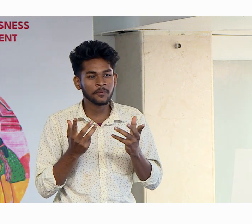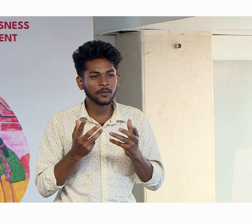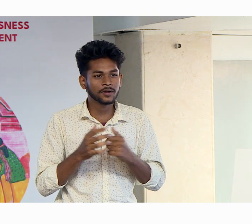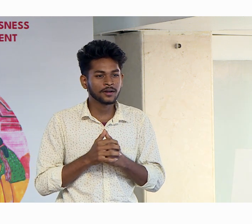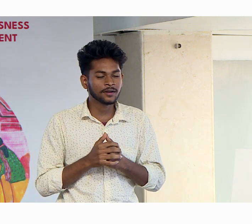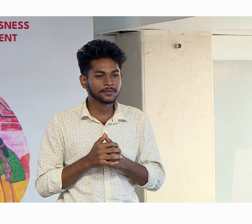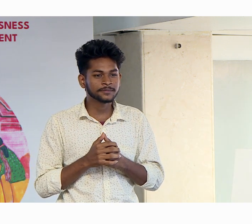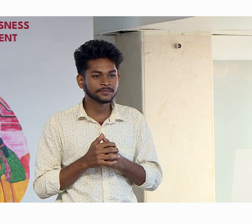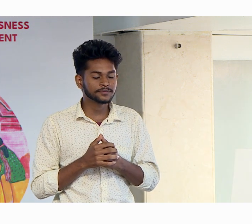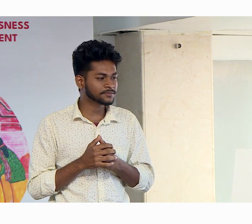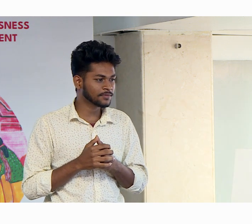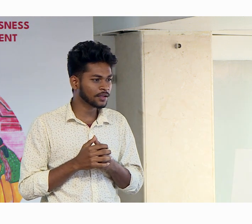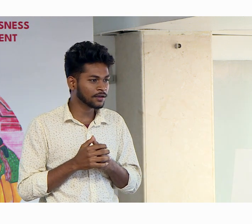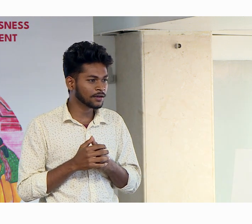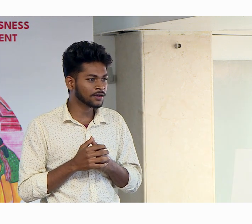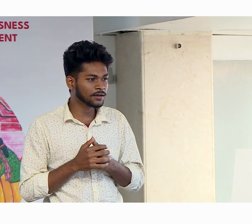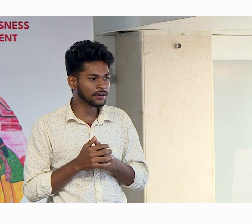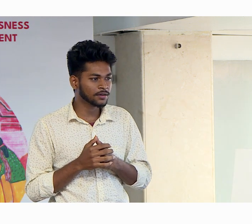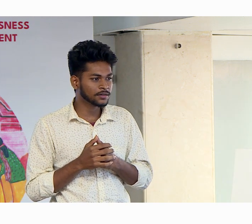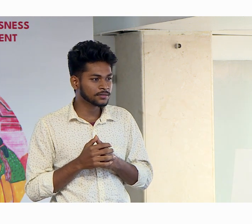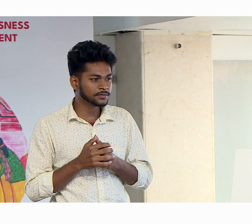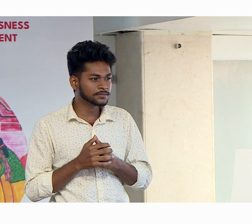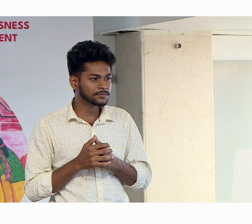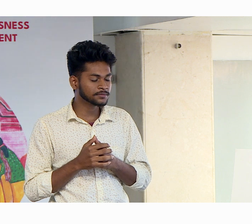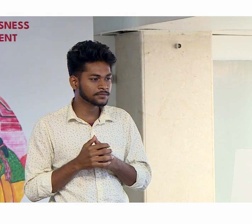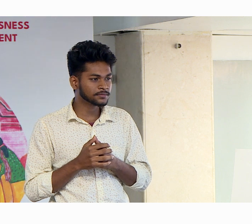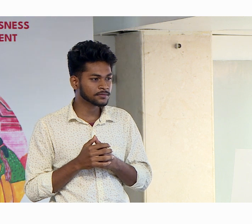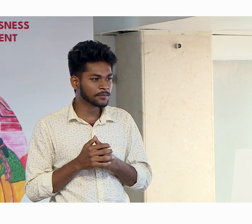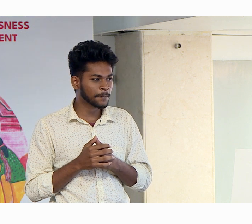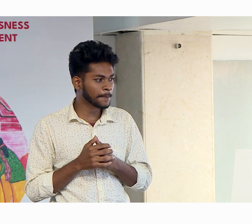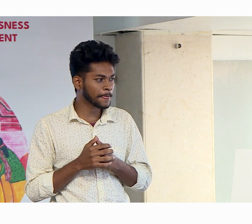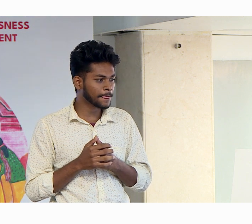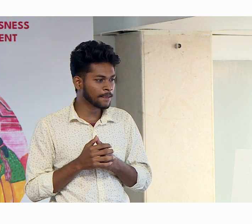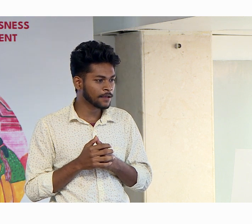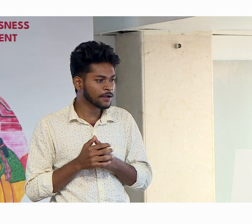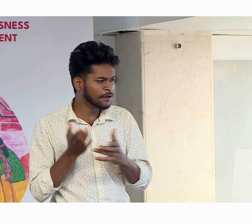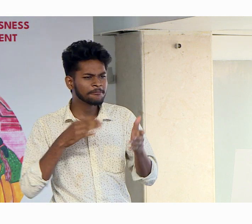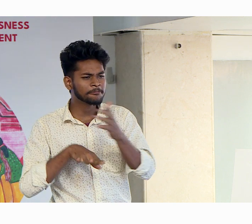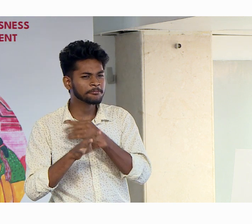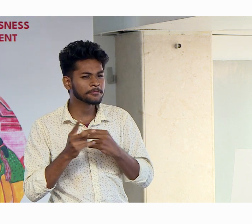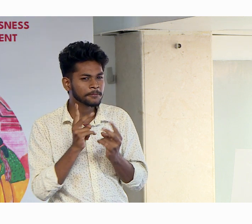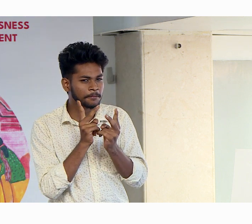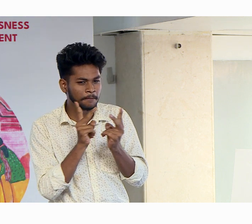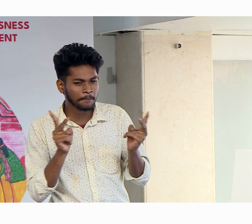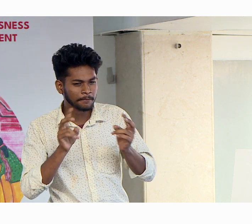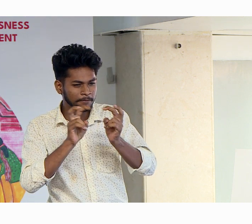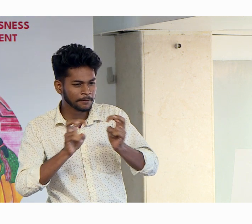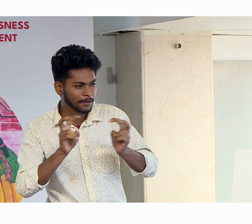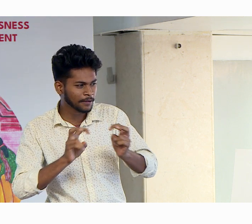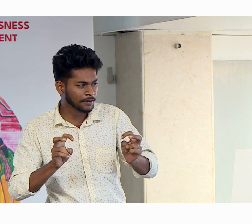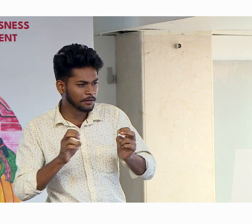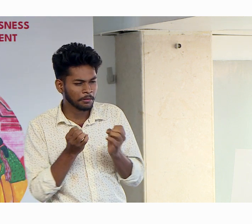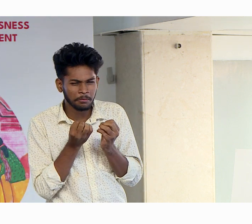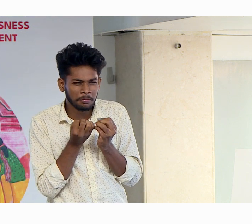failure. And as we looked at what was going on, we recognized that there are many,